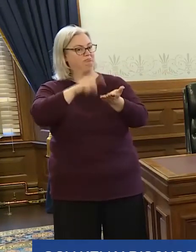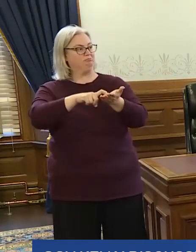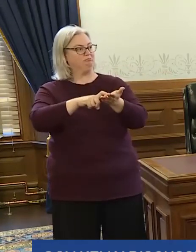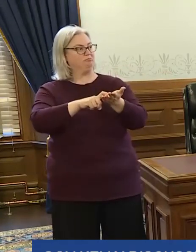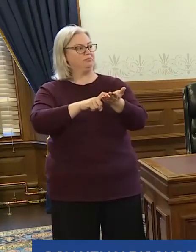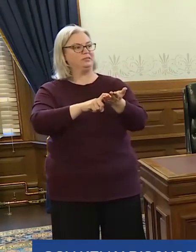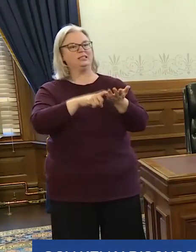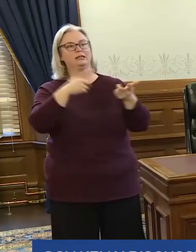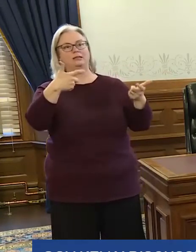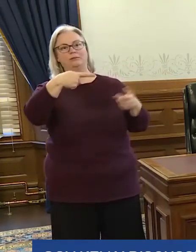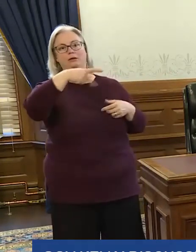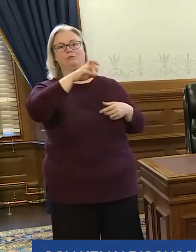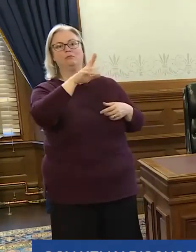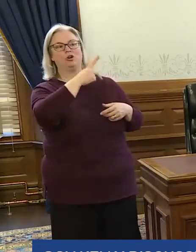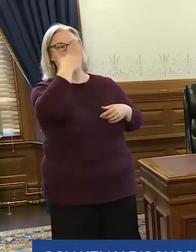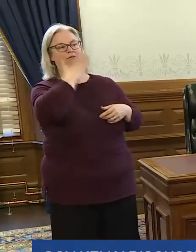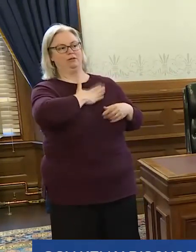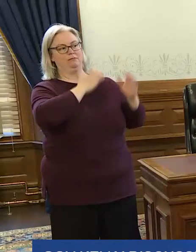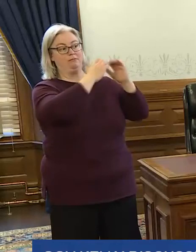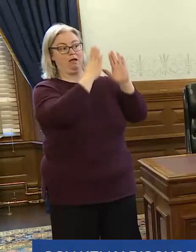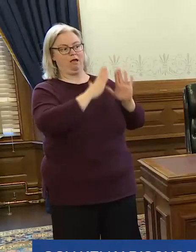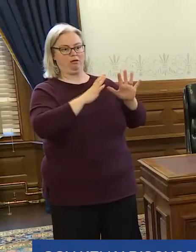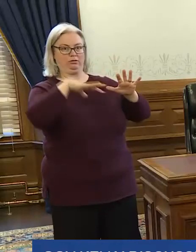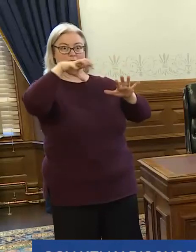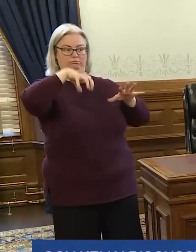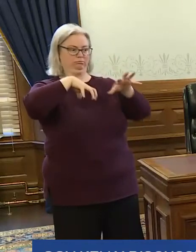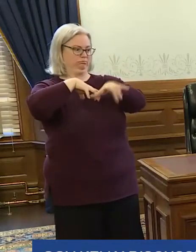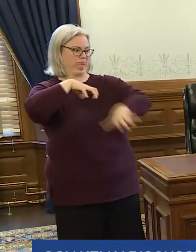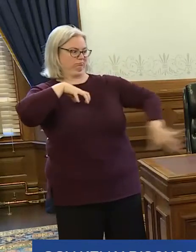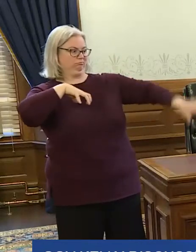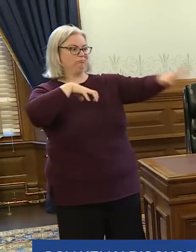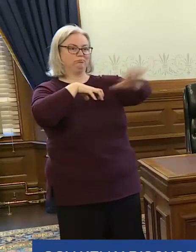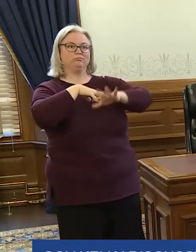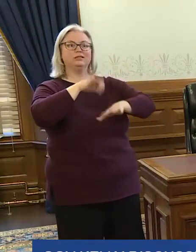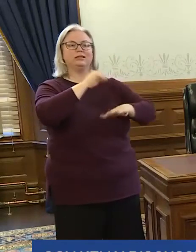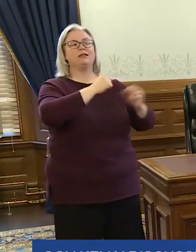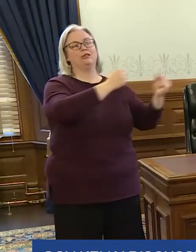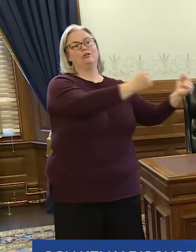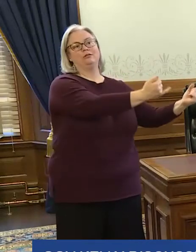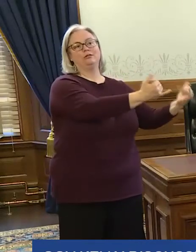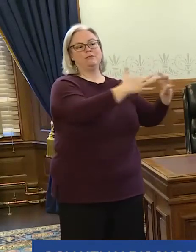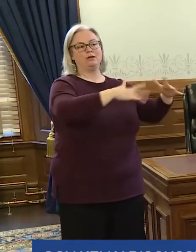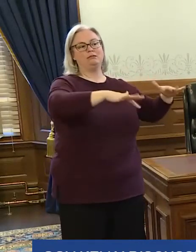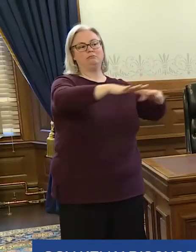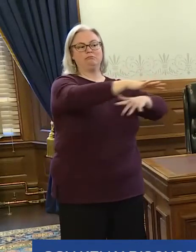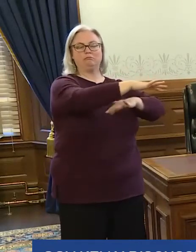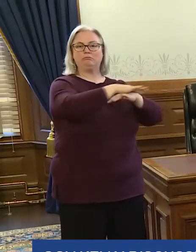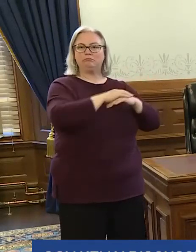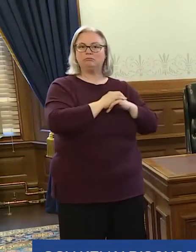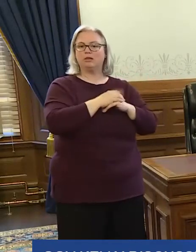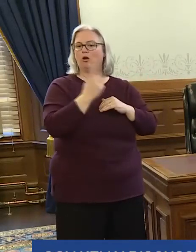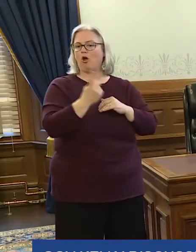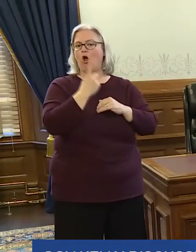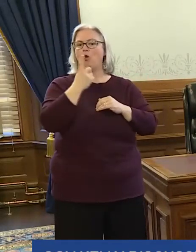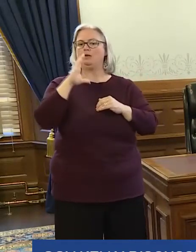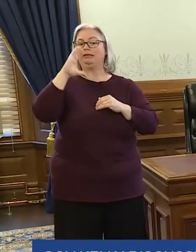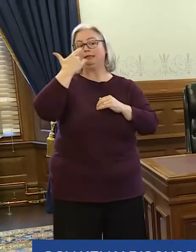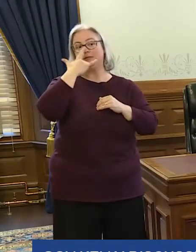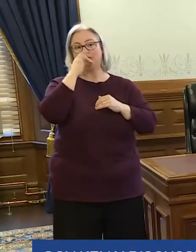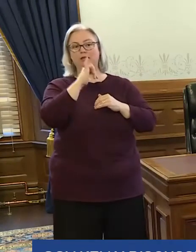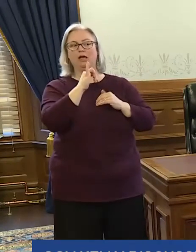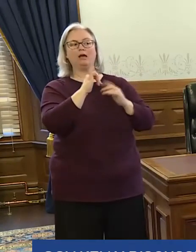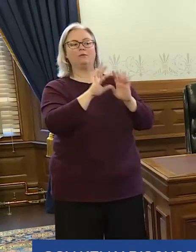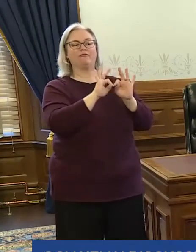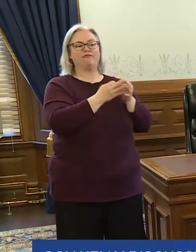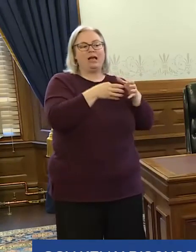got that big park in front of my house, and yeah, they are coming. It always looks, though, that like